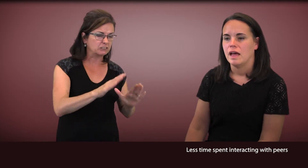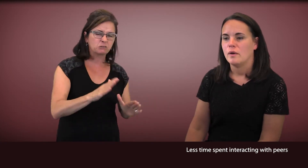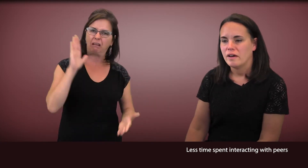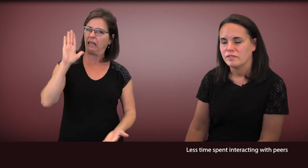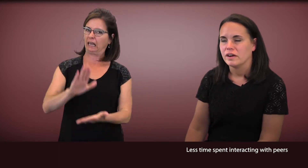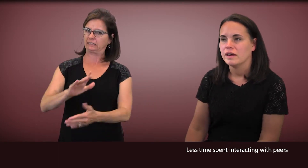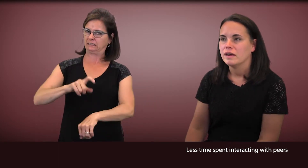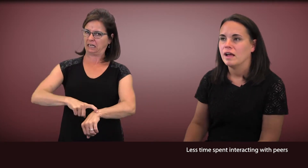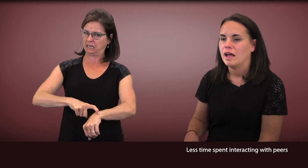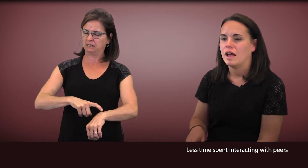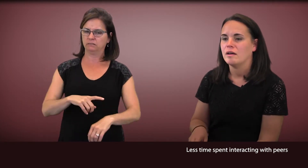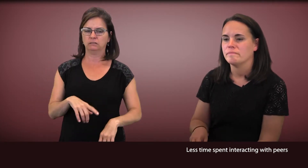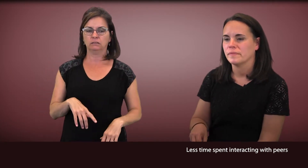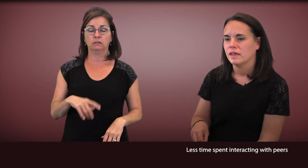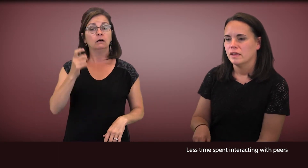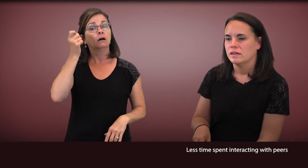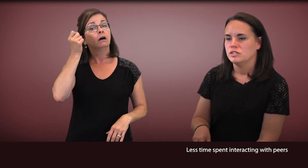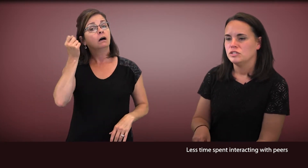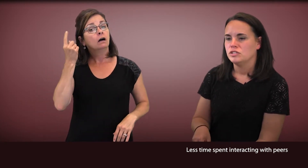settings. However,